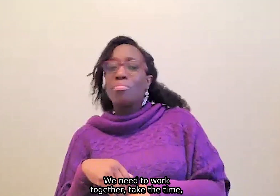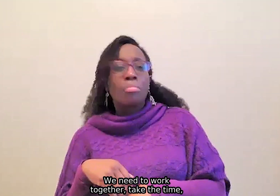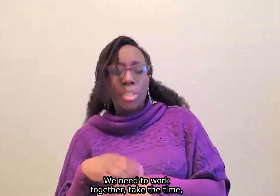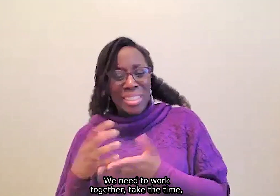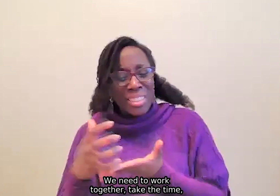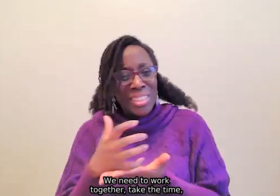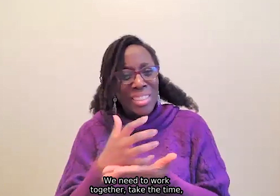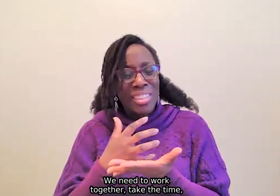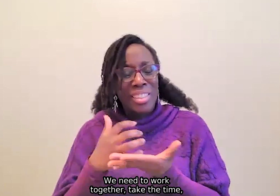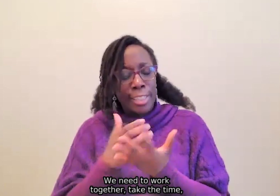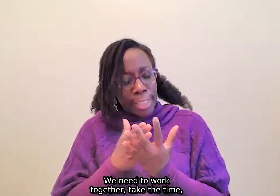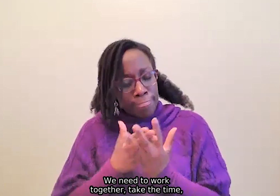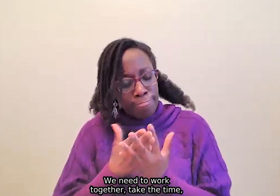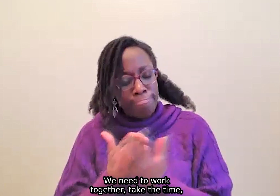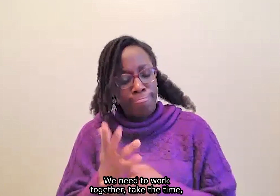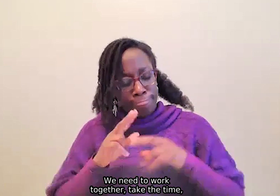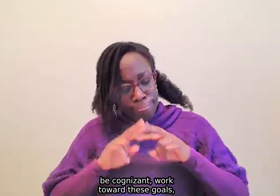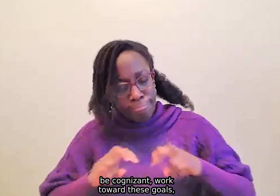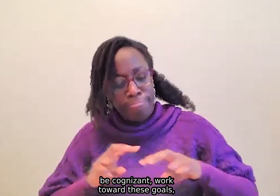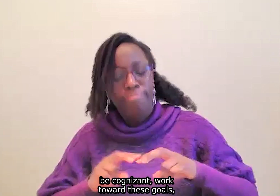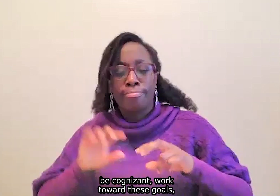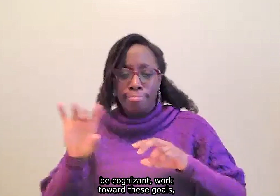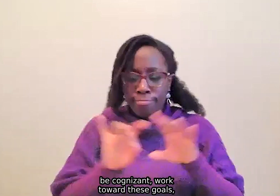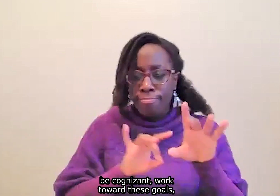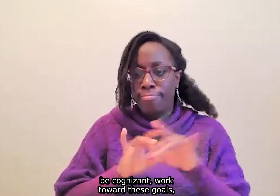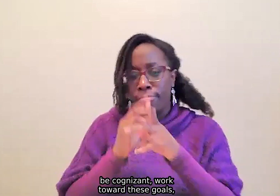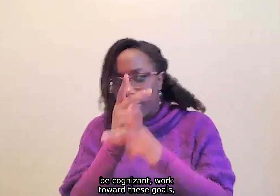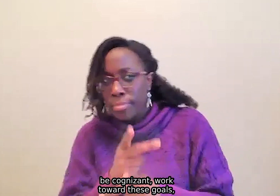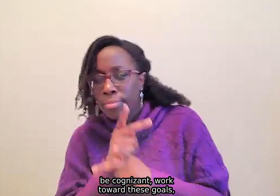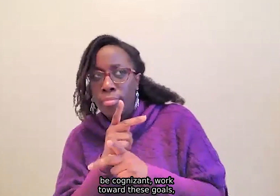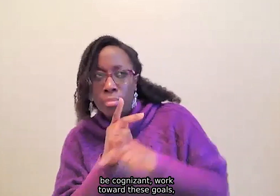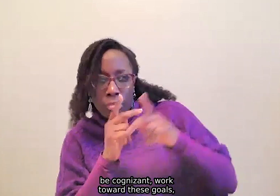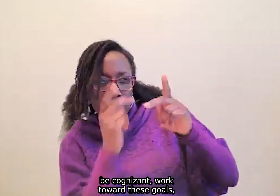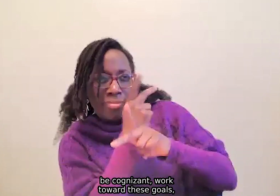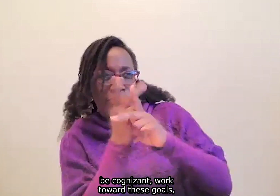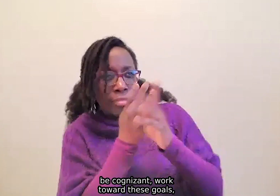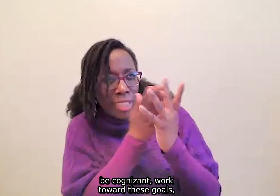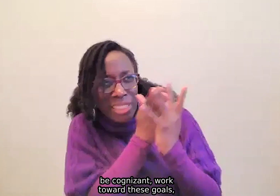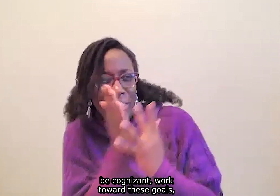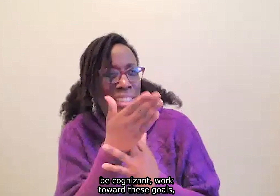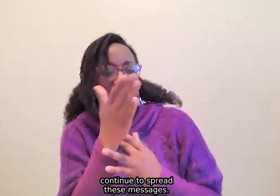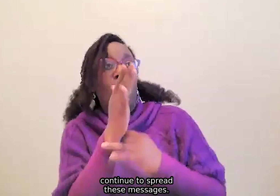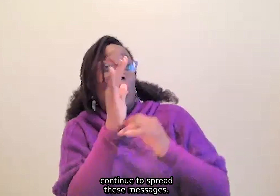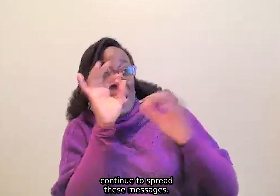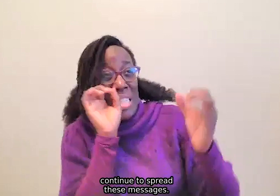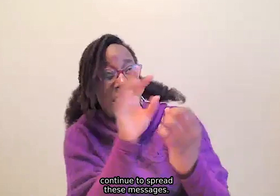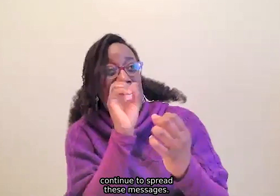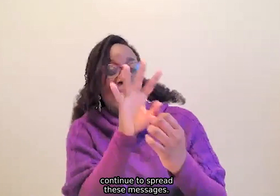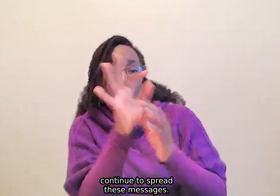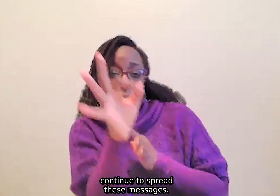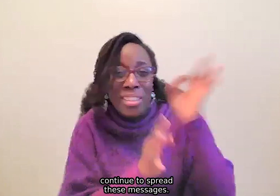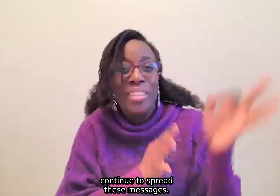We need to work together, take the time, be cognizant, work toward these goals, continue